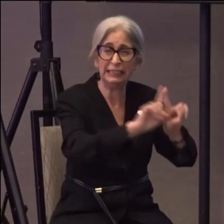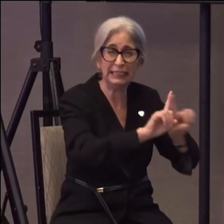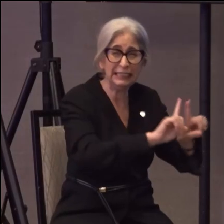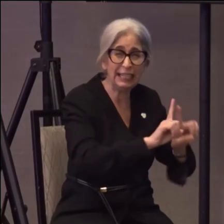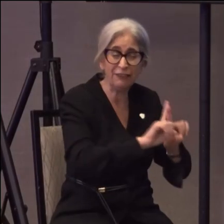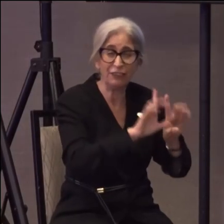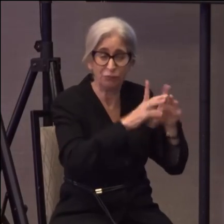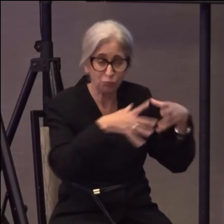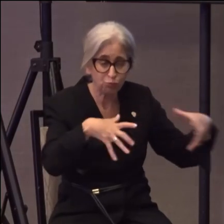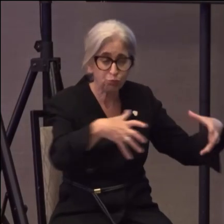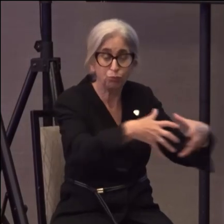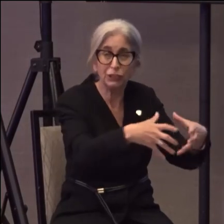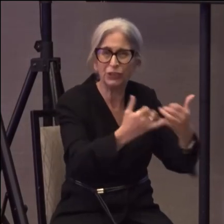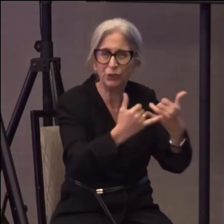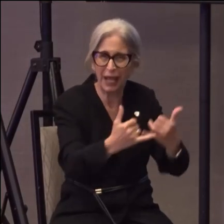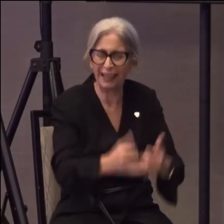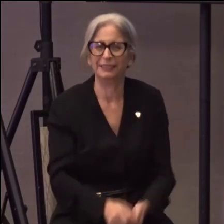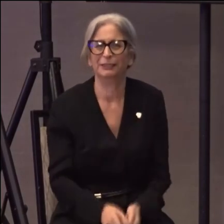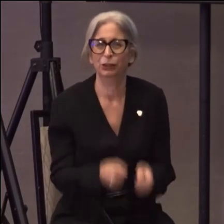jurisdictions today.